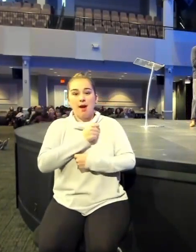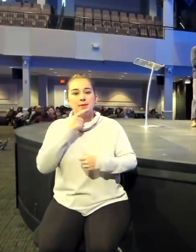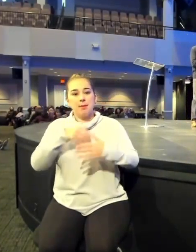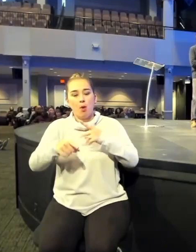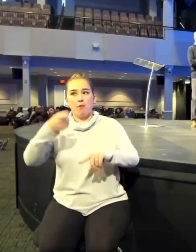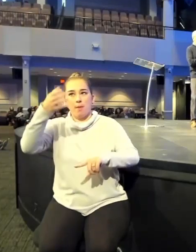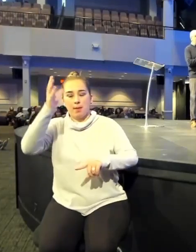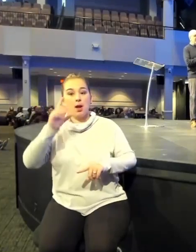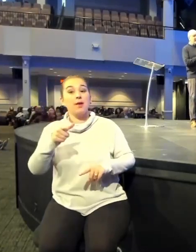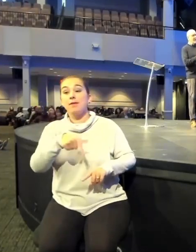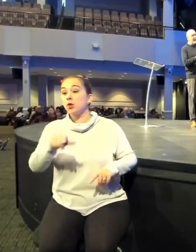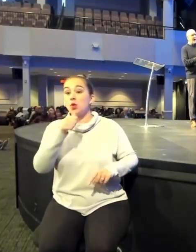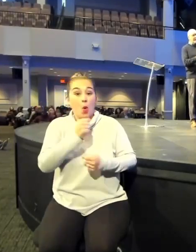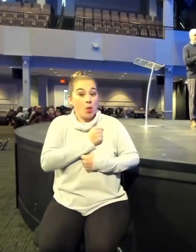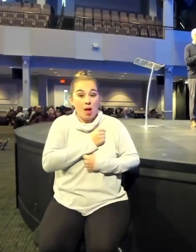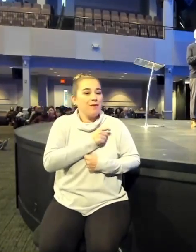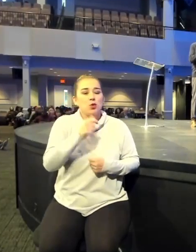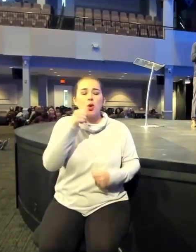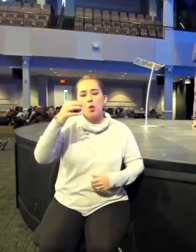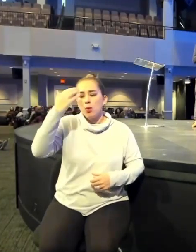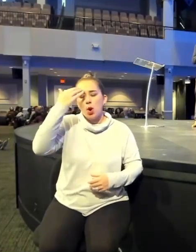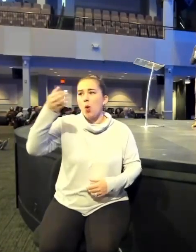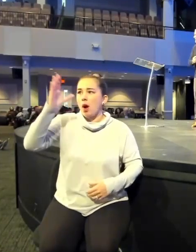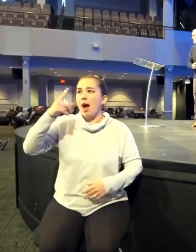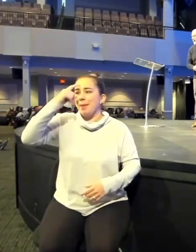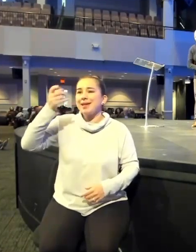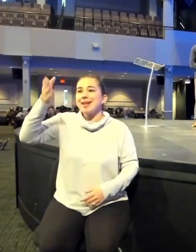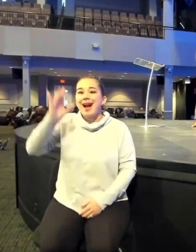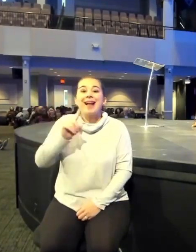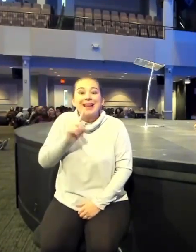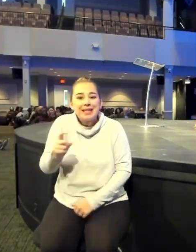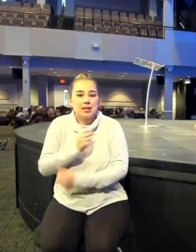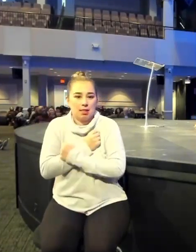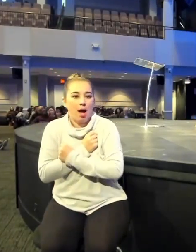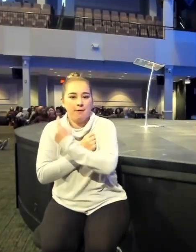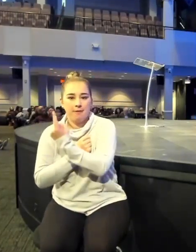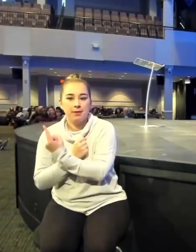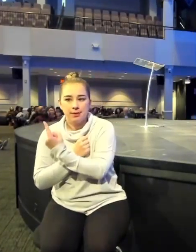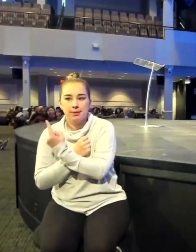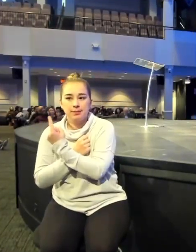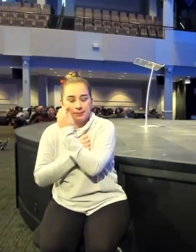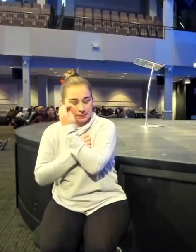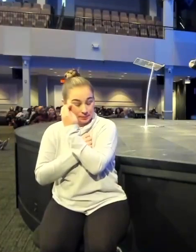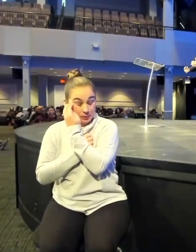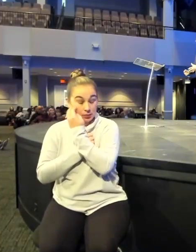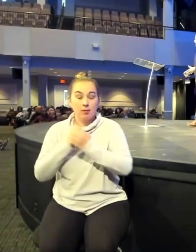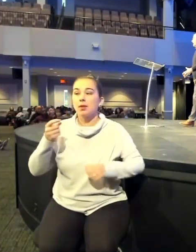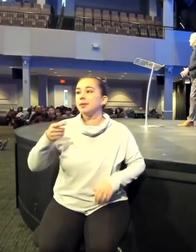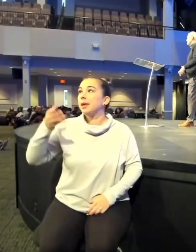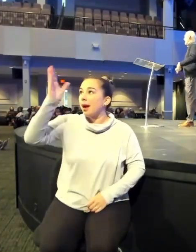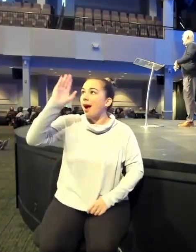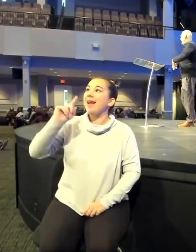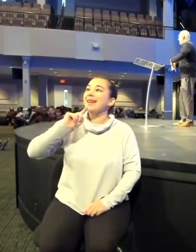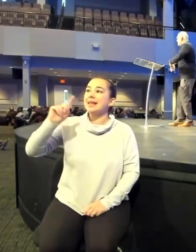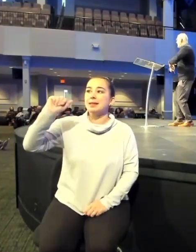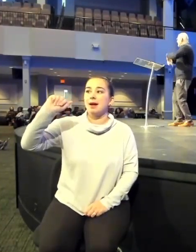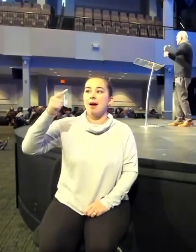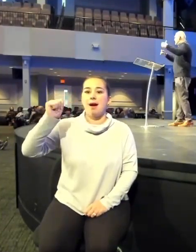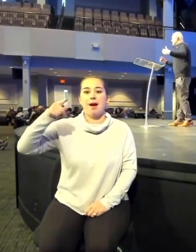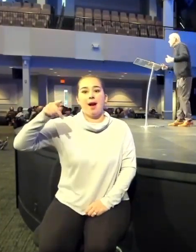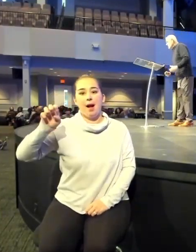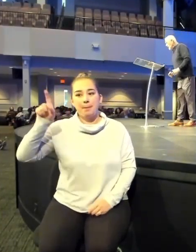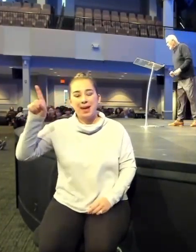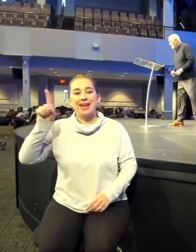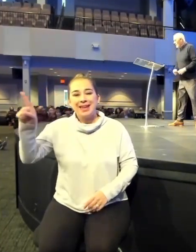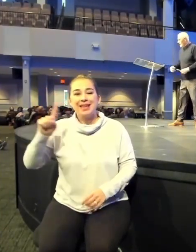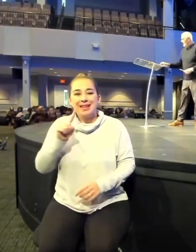love does not know God, because God is." What is God? God is God is agape. He is the